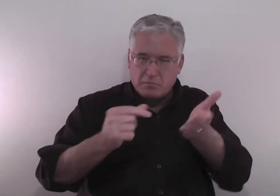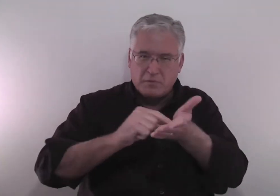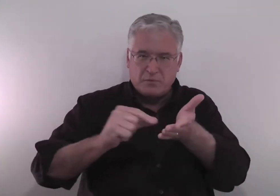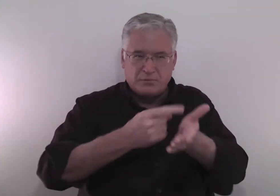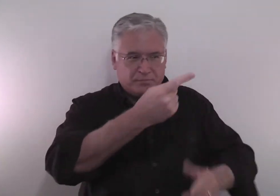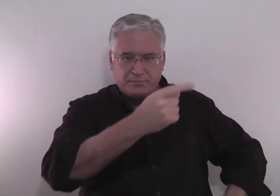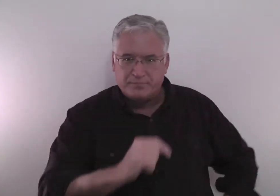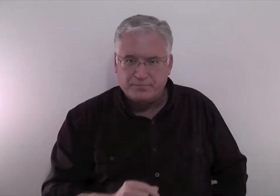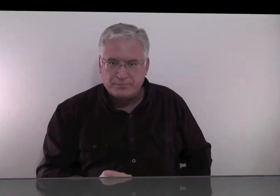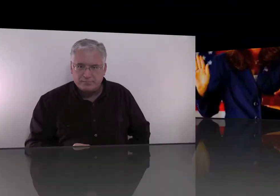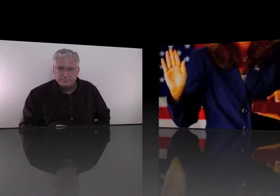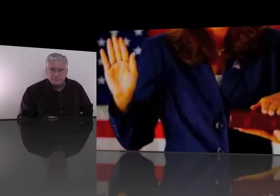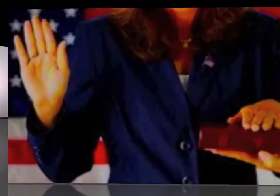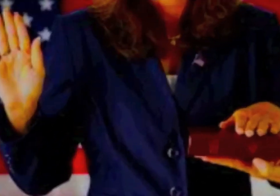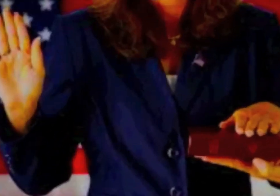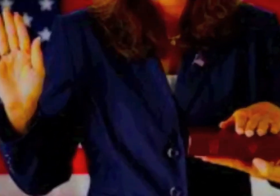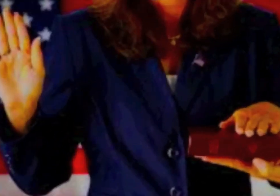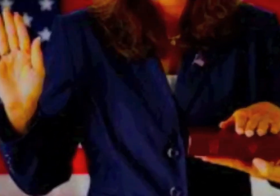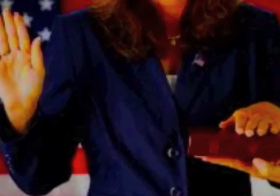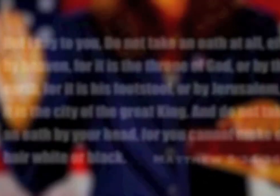say that. But is that true? Does it forbid it?